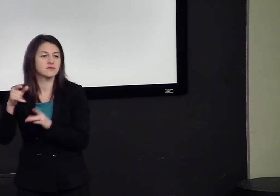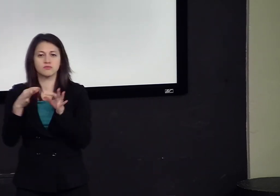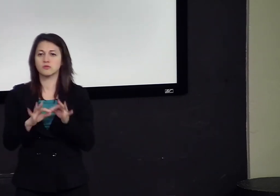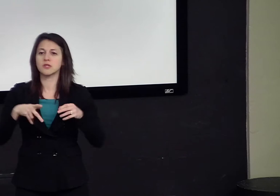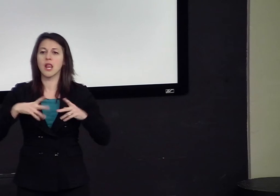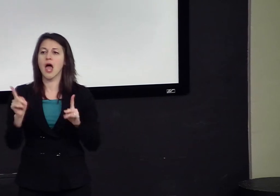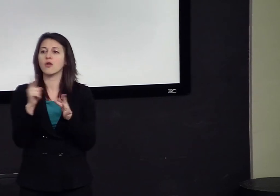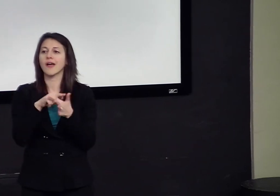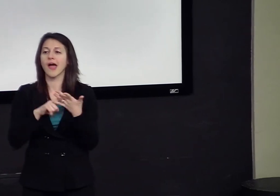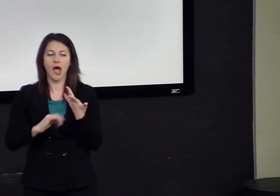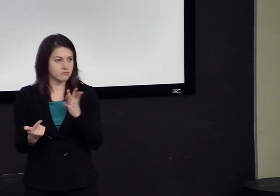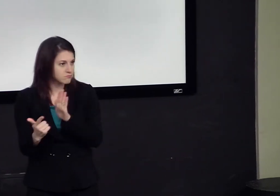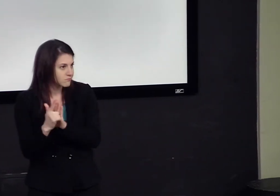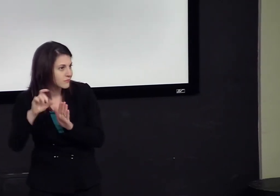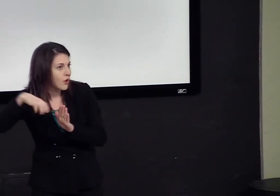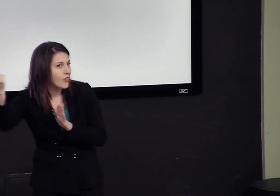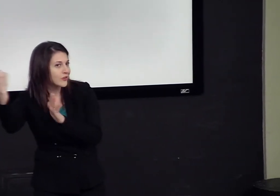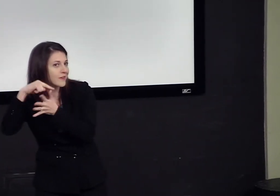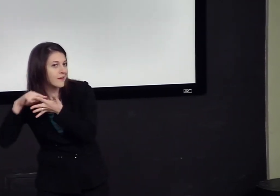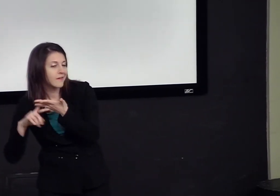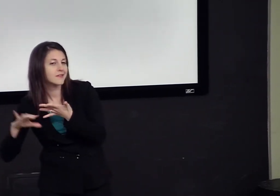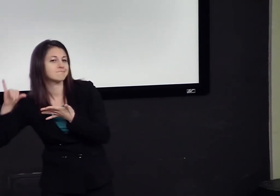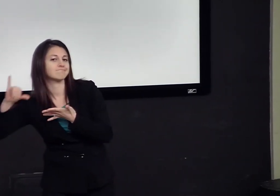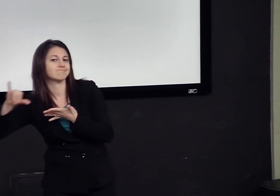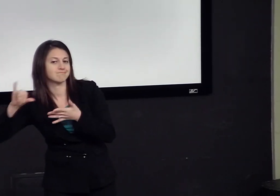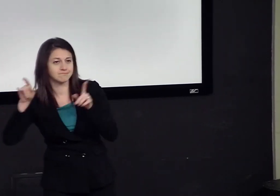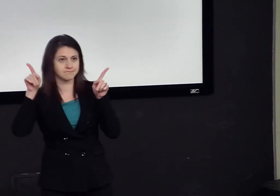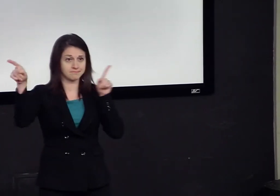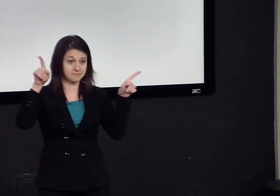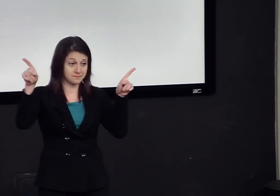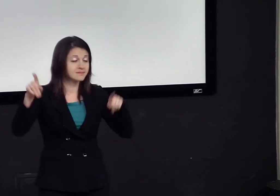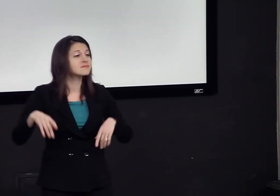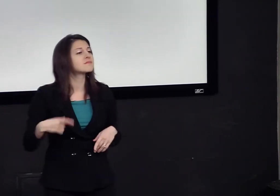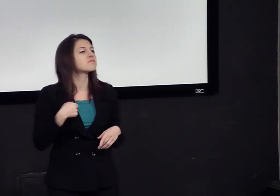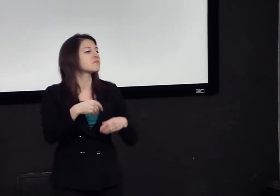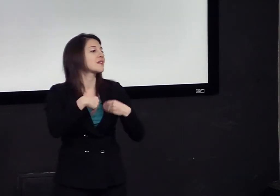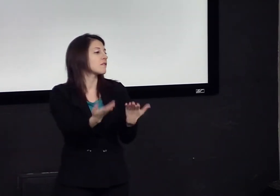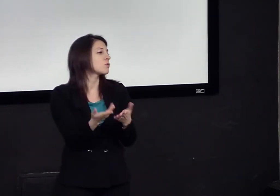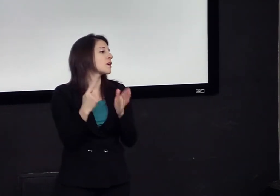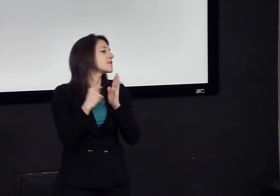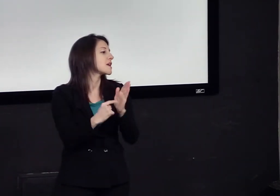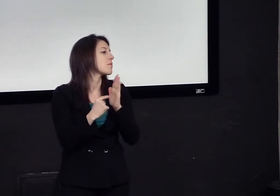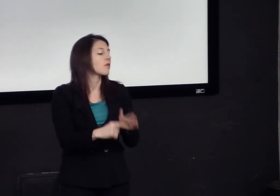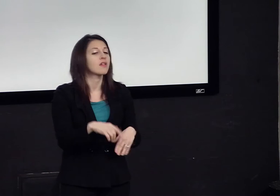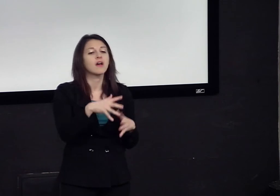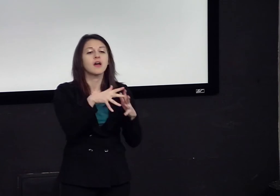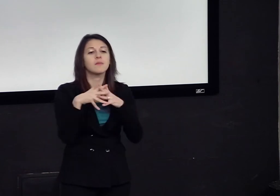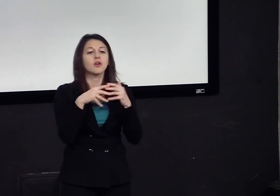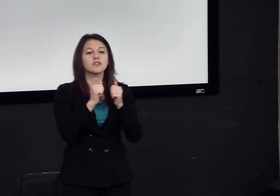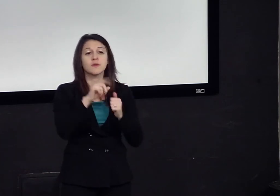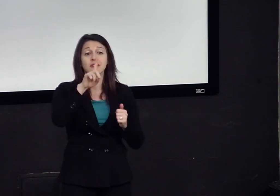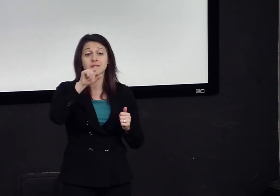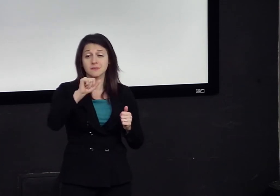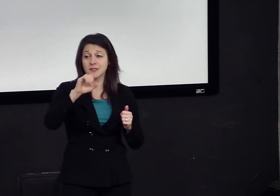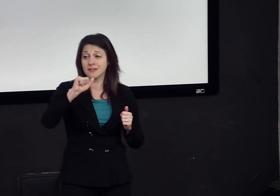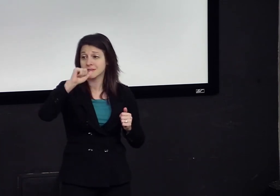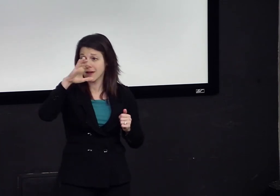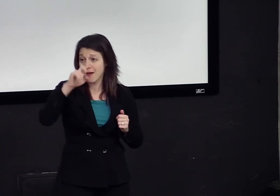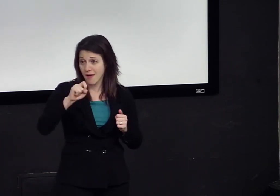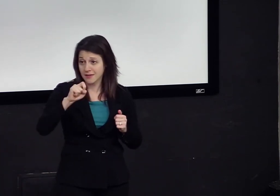And the VRS corporate providers are also establishing rules that interpreters must follow. Just to give you an example, the Americans with